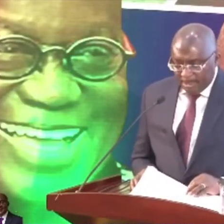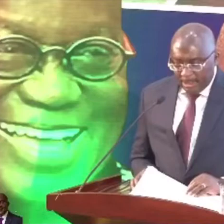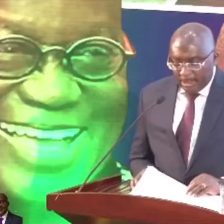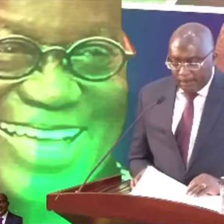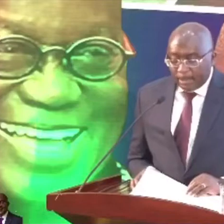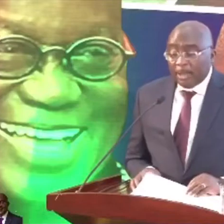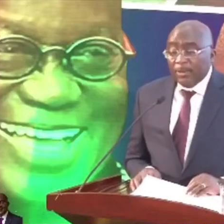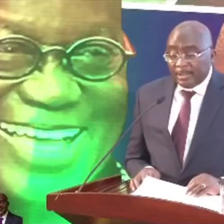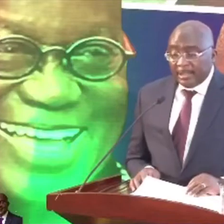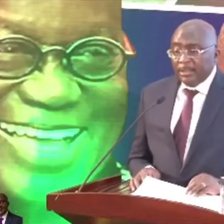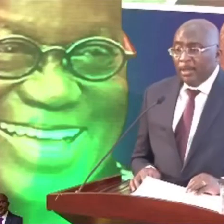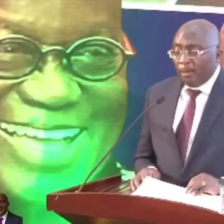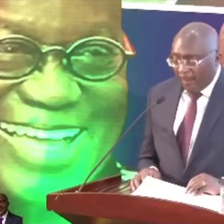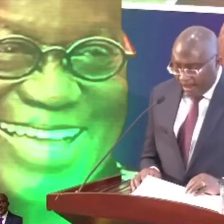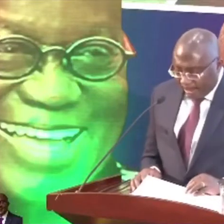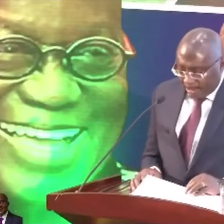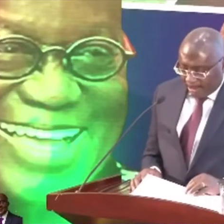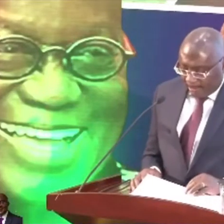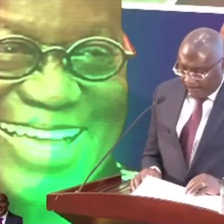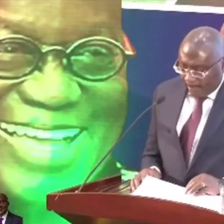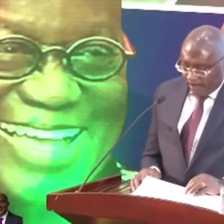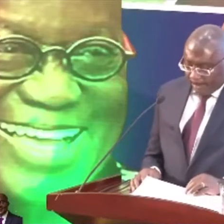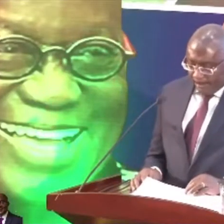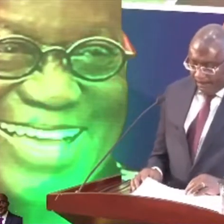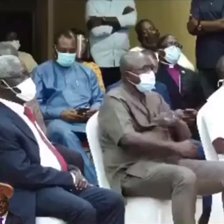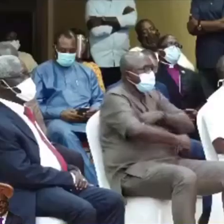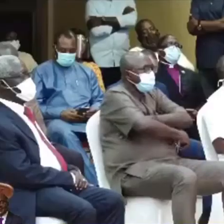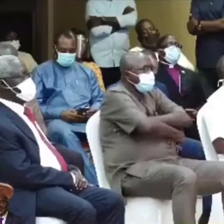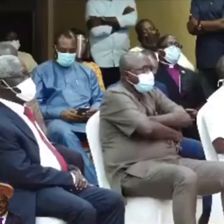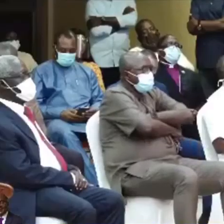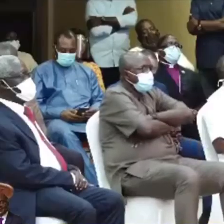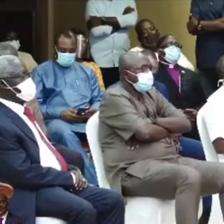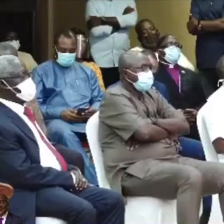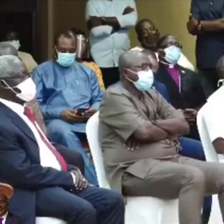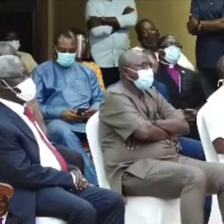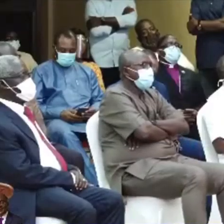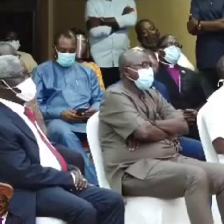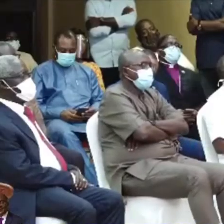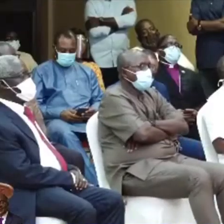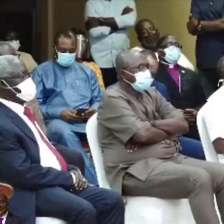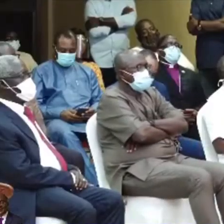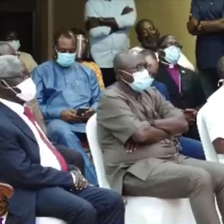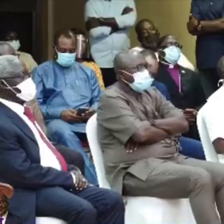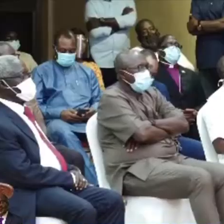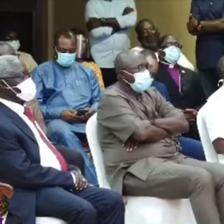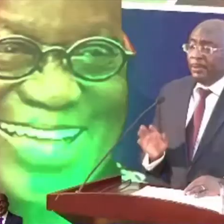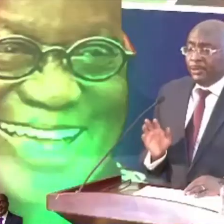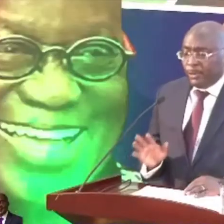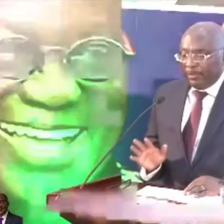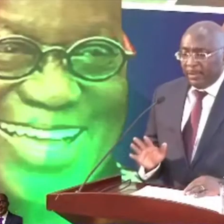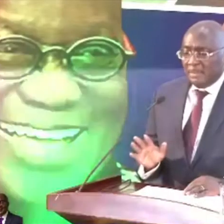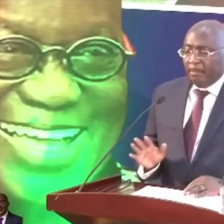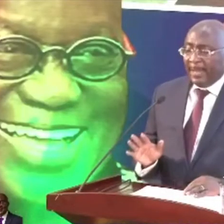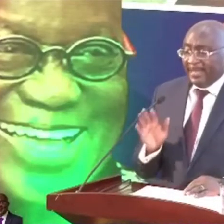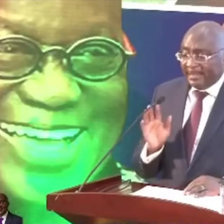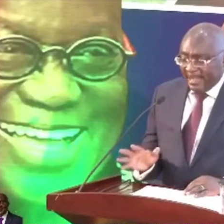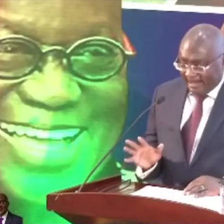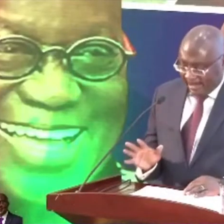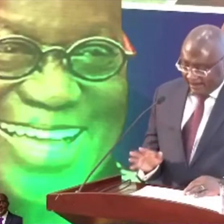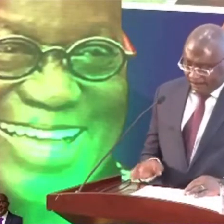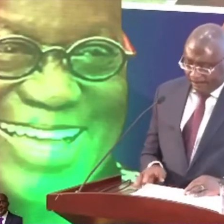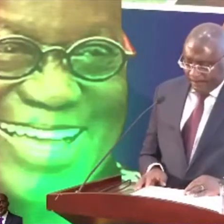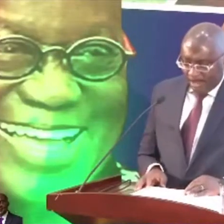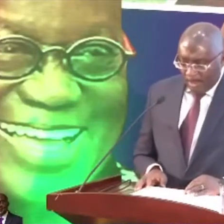mean in the broader context of our national development. The presentation is going to be driven by